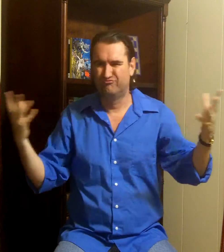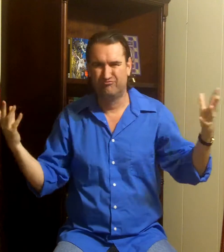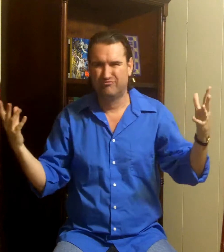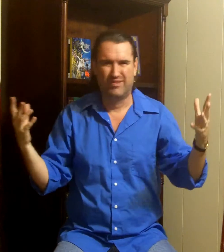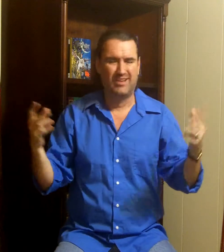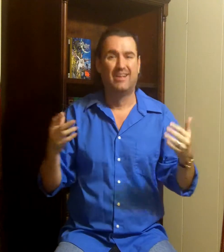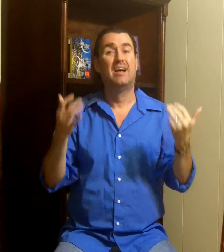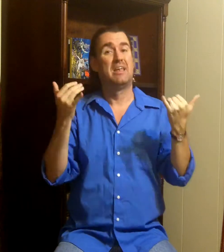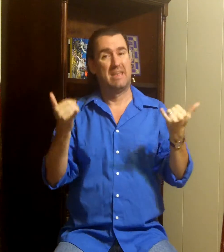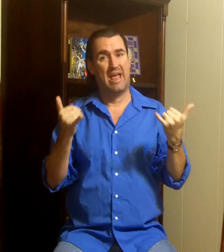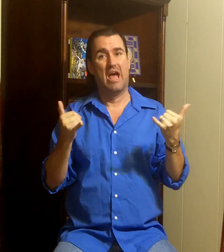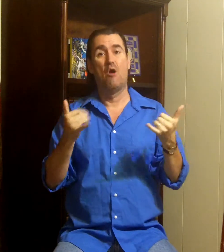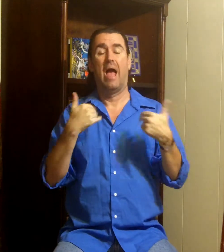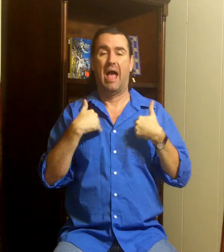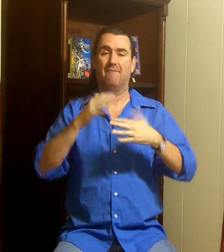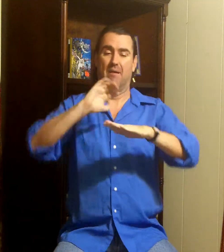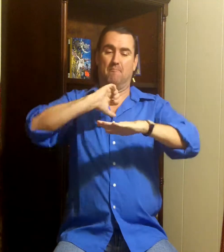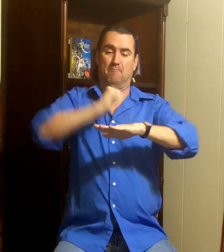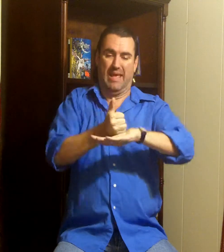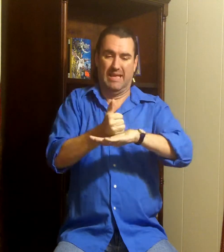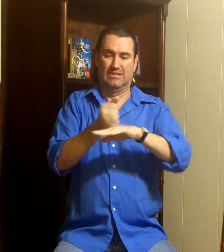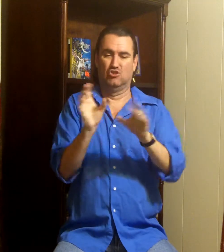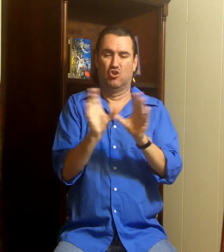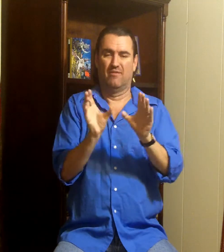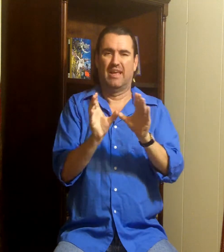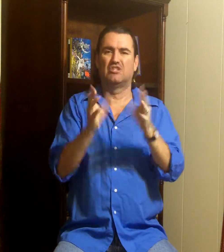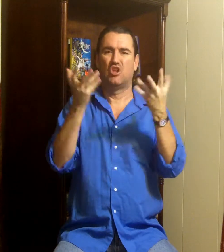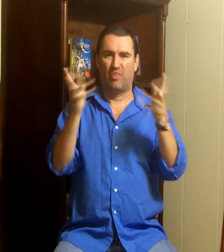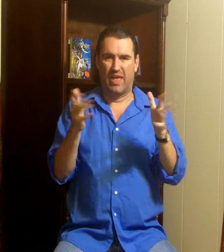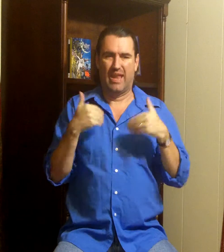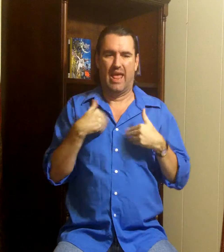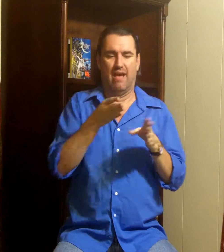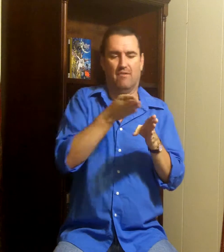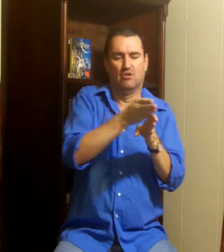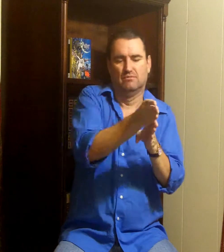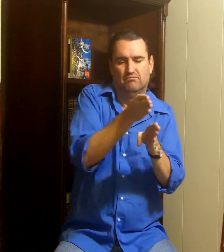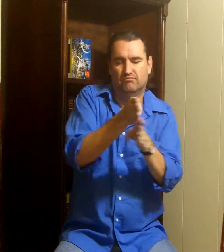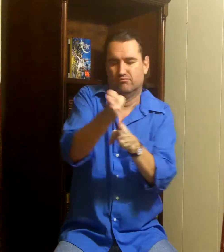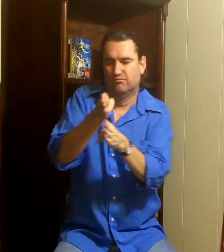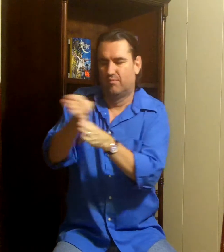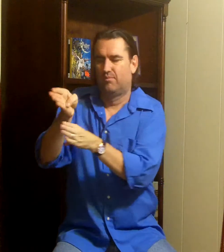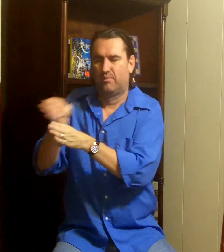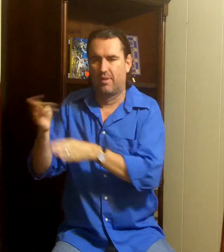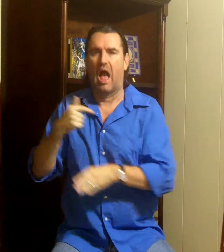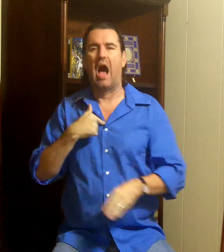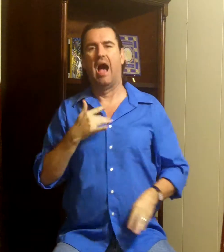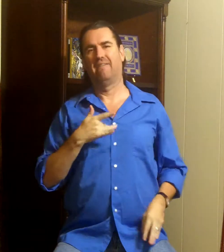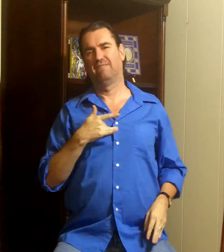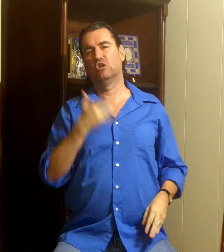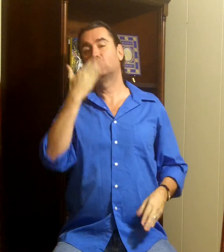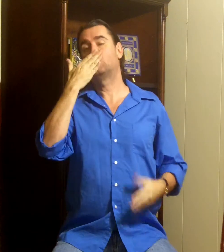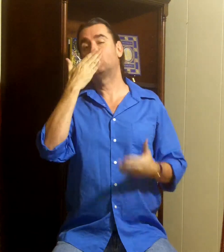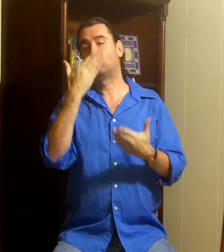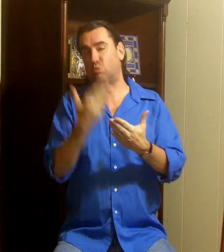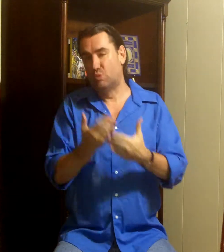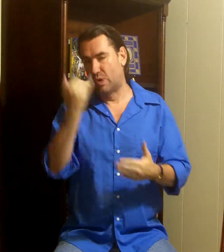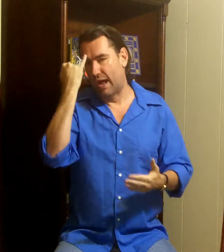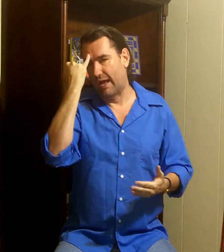fields, I personally think that's a great idea, because you have a base certification that shows an overall linguistic and